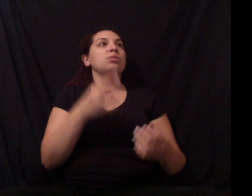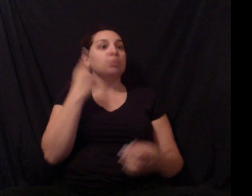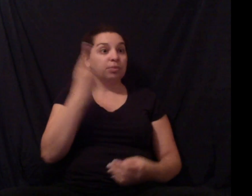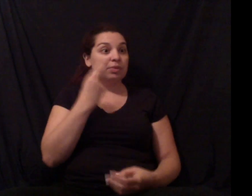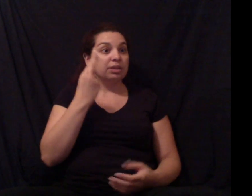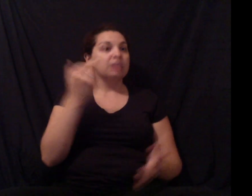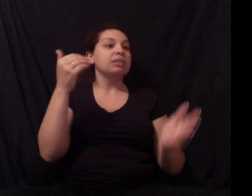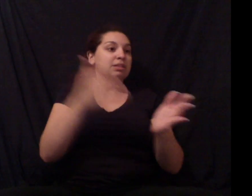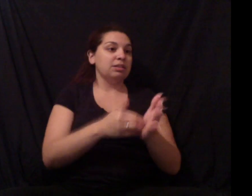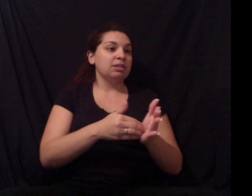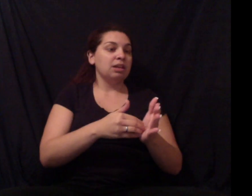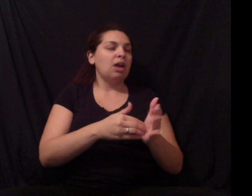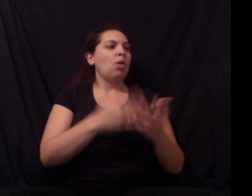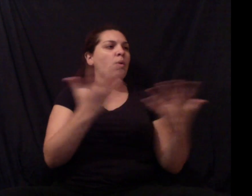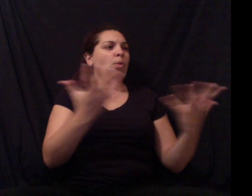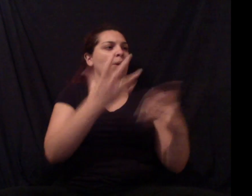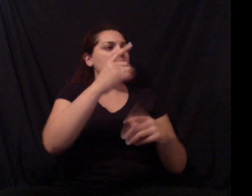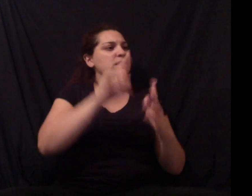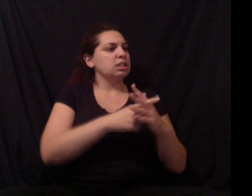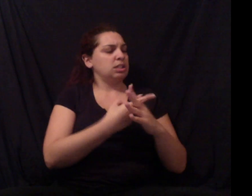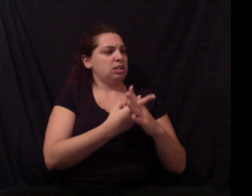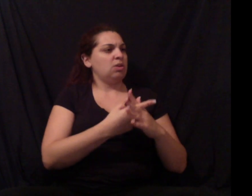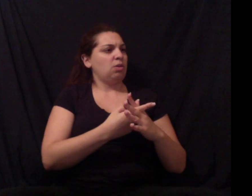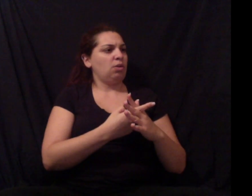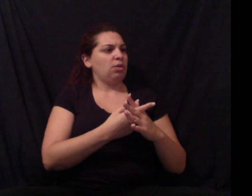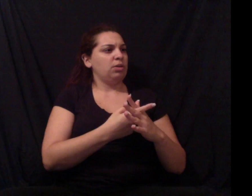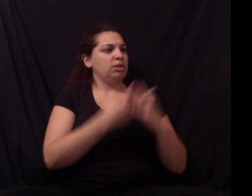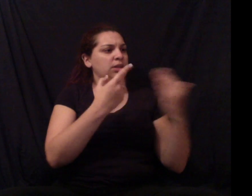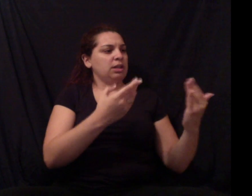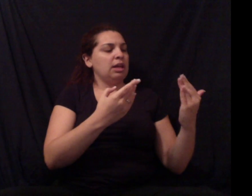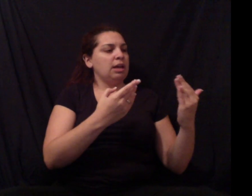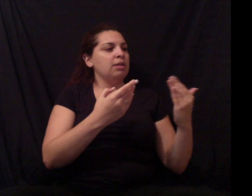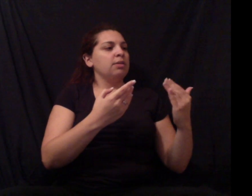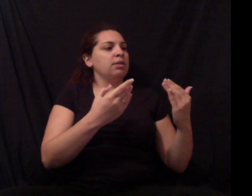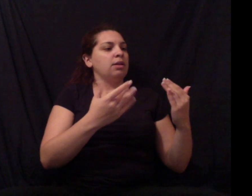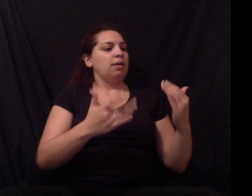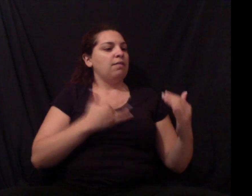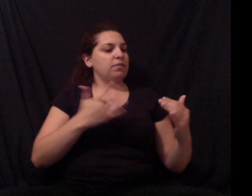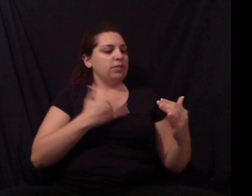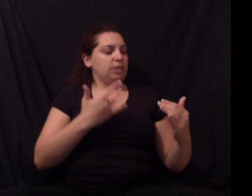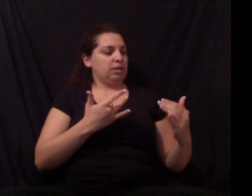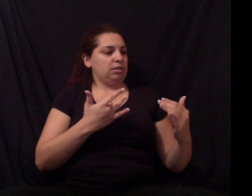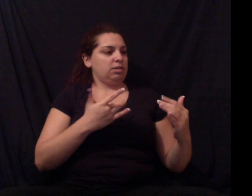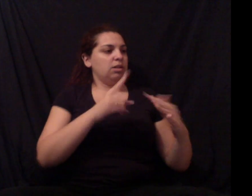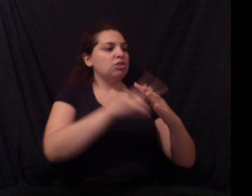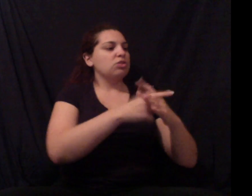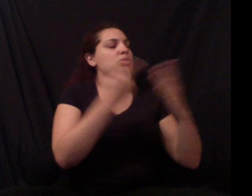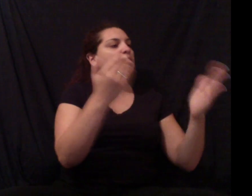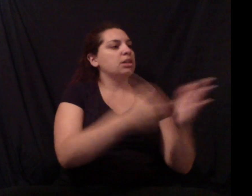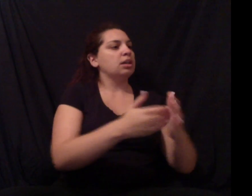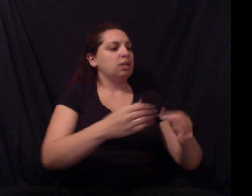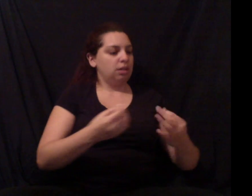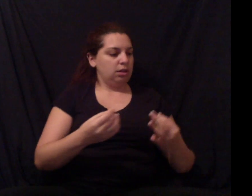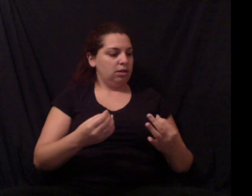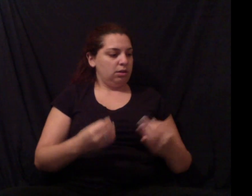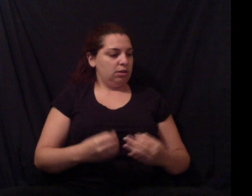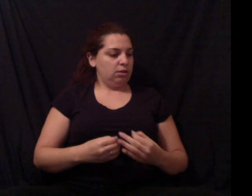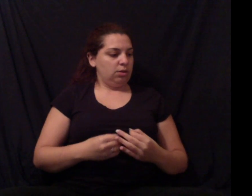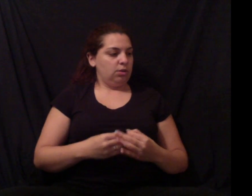realize why I started this in the first place, and kind of approach it with a fresh start. And that's what I've been trying to do recently. And I've got a lot of ideas. I've got a